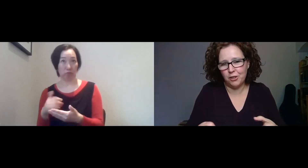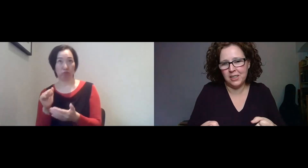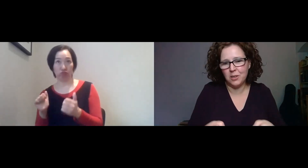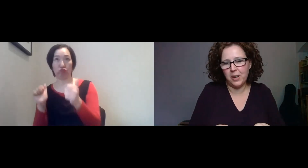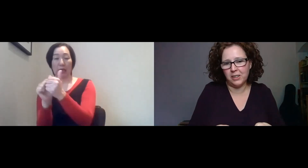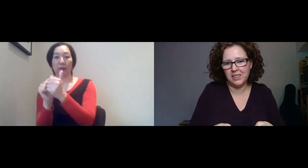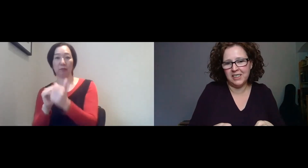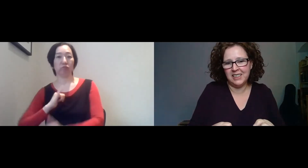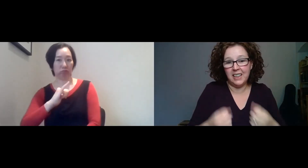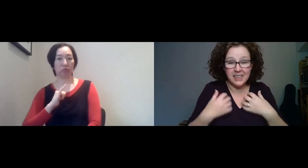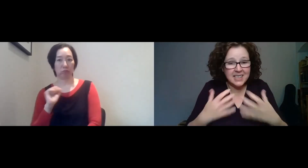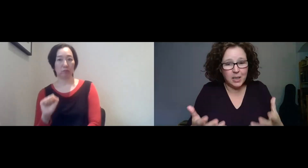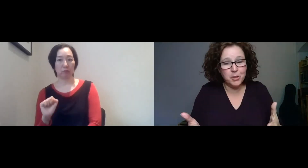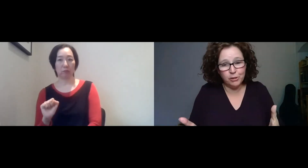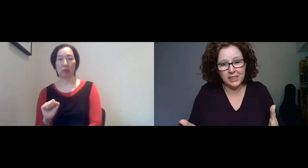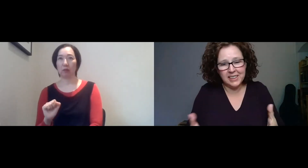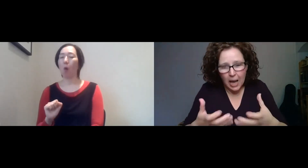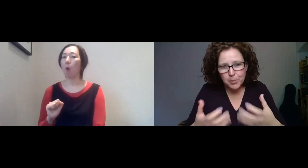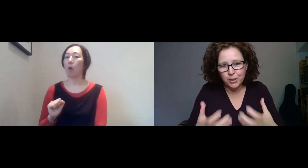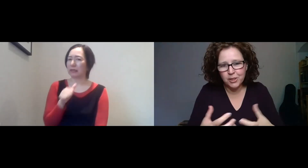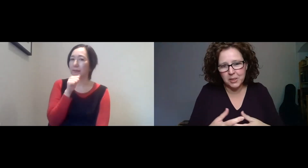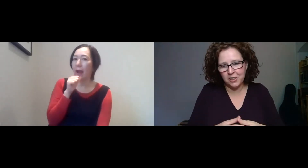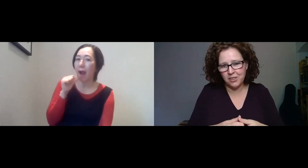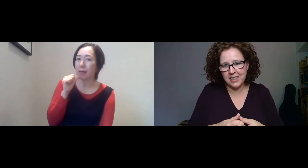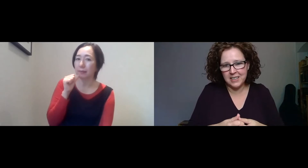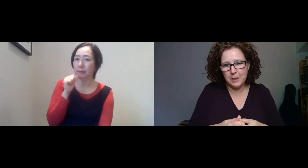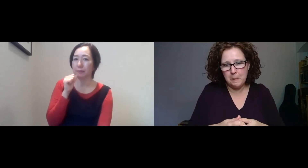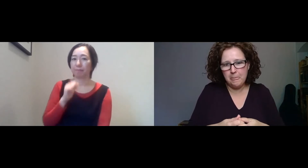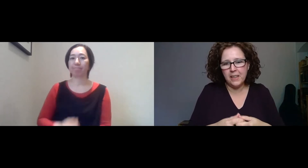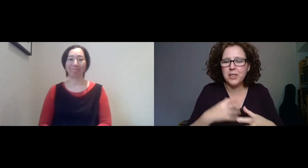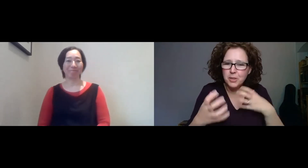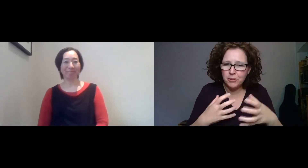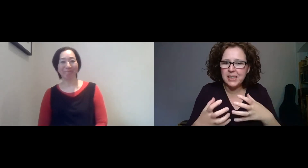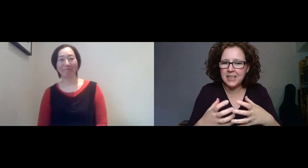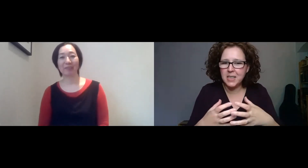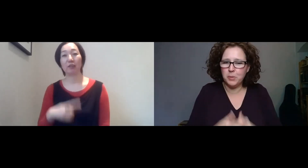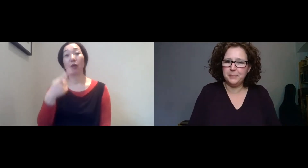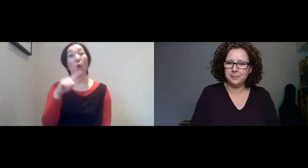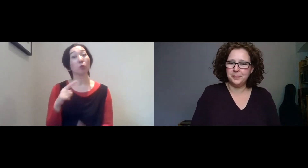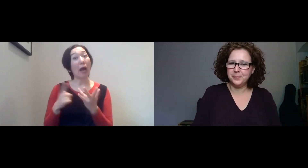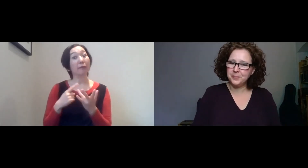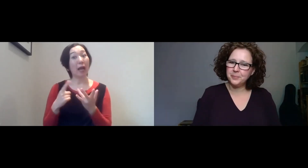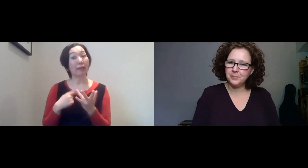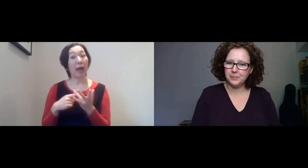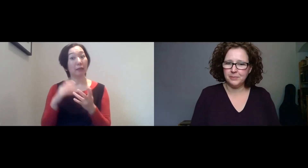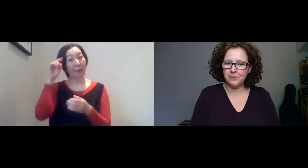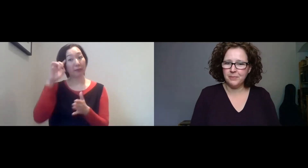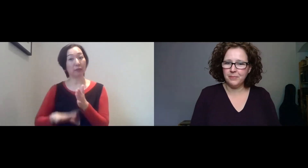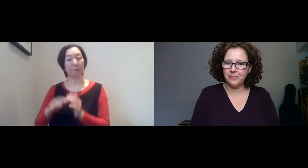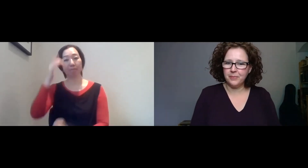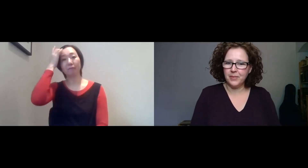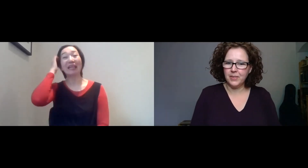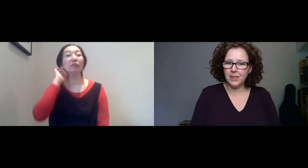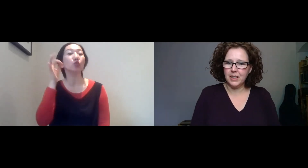artists can do this as well." And I said, "Absolutely, absolutely we can do this." So that was a really nice moment.